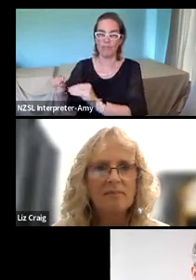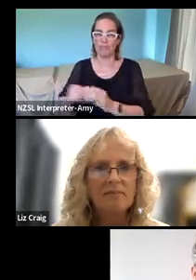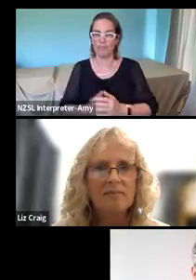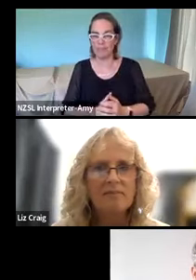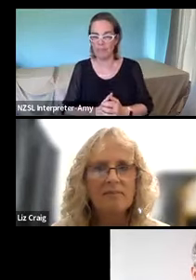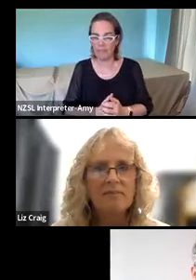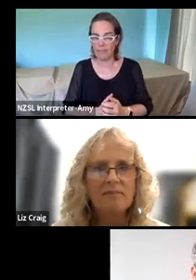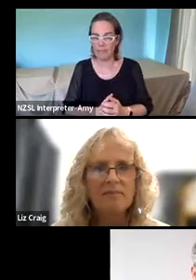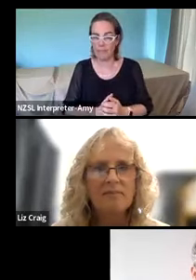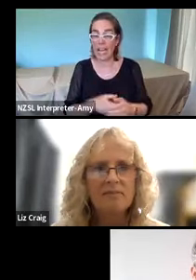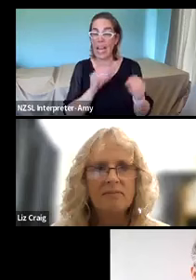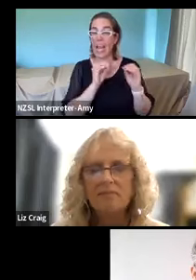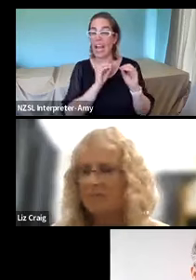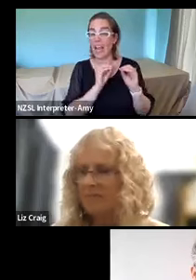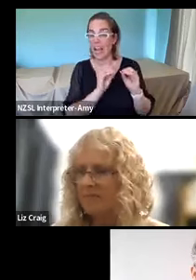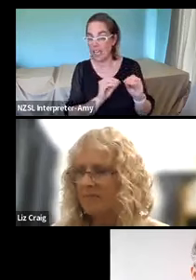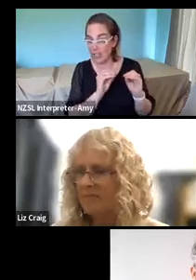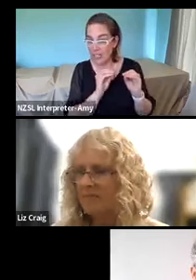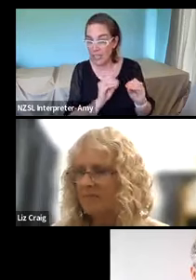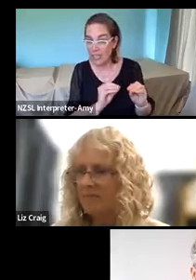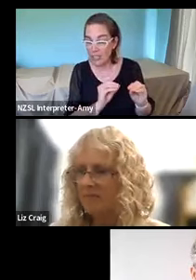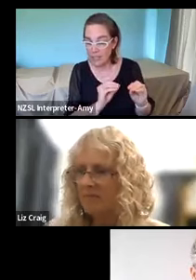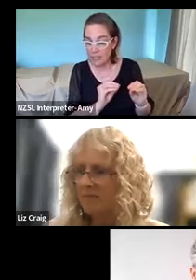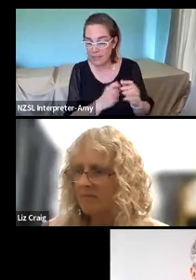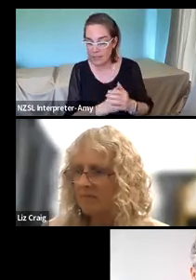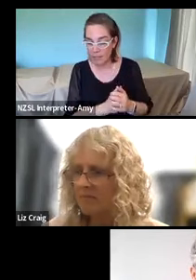Under education and